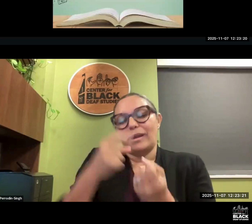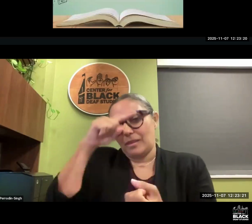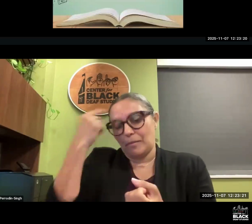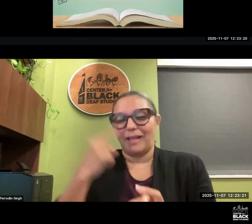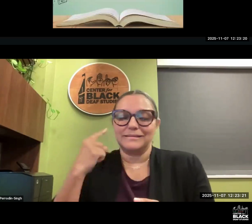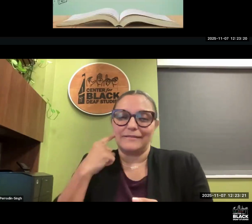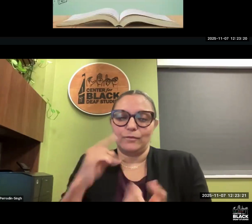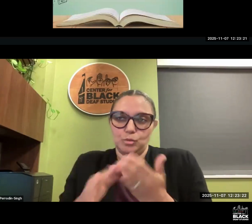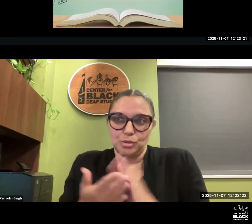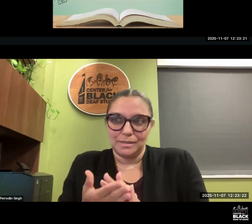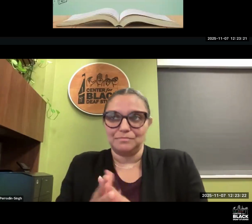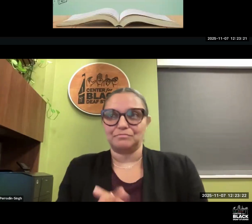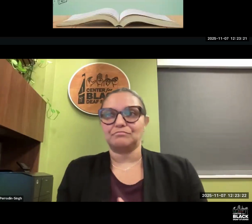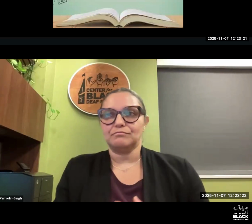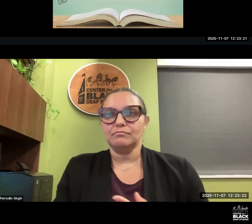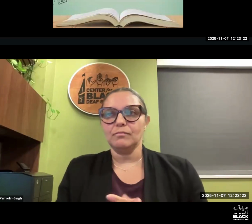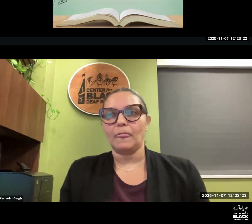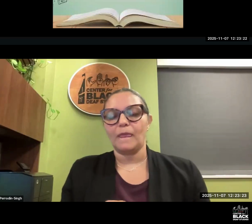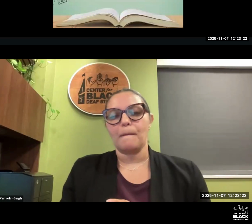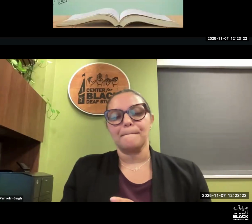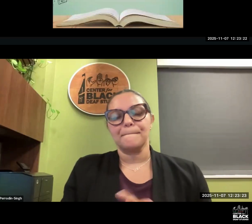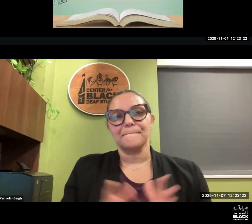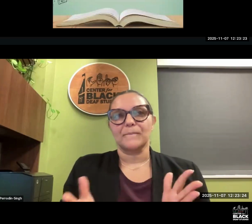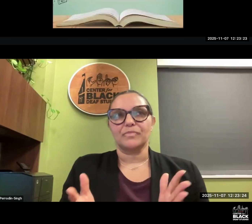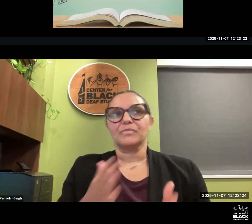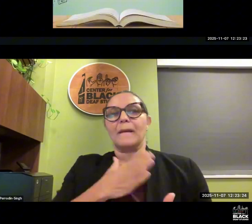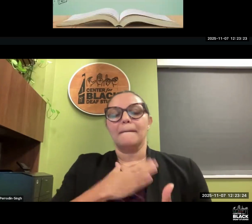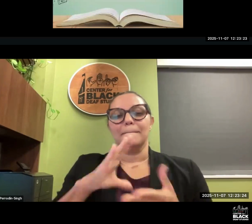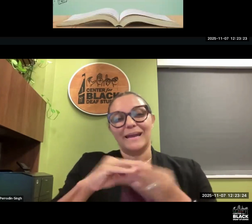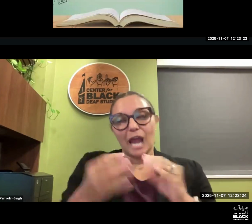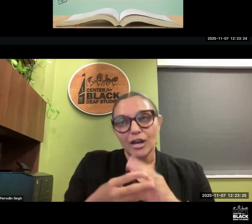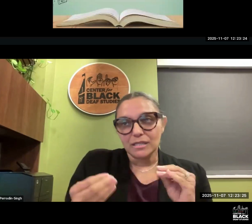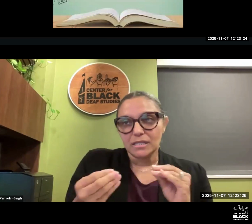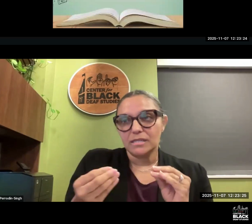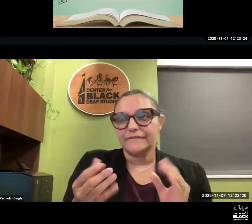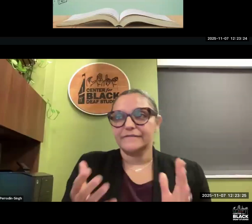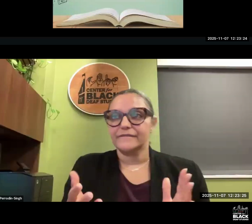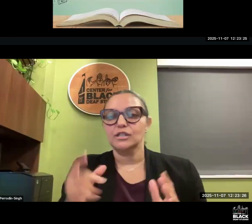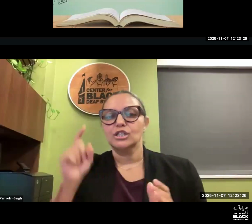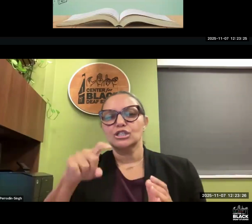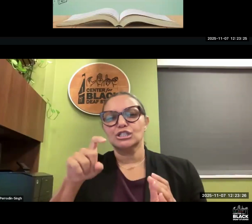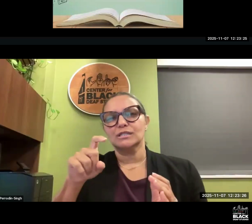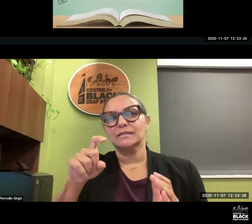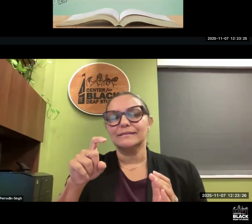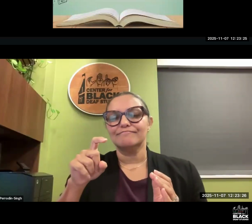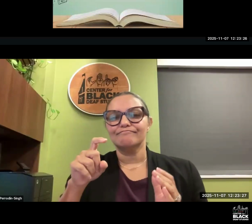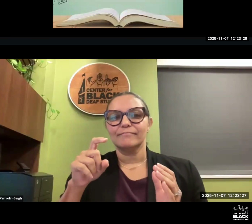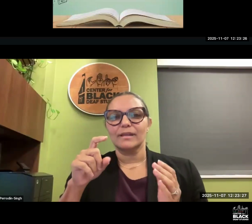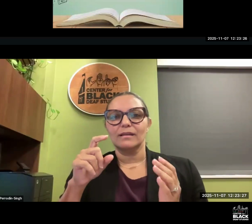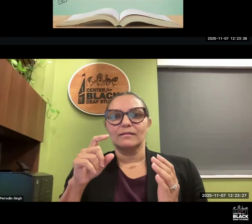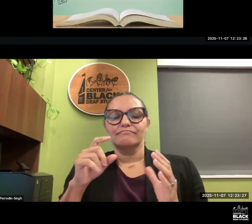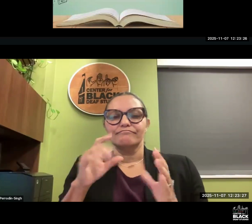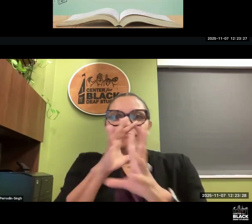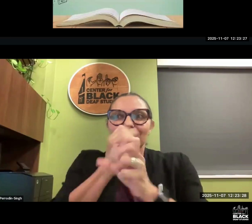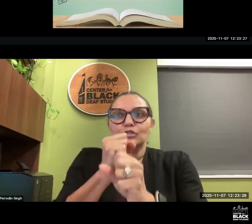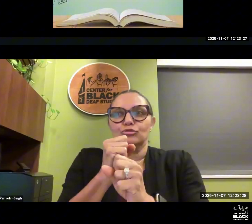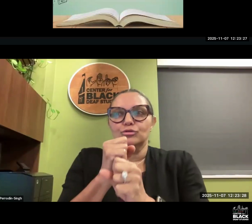Which factored an important role in supporting students within the Black deaf community.